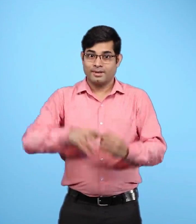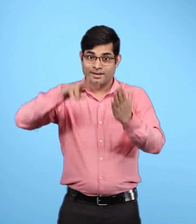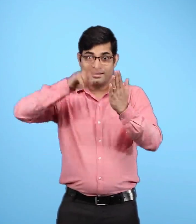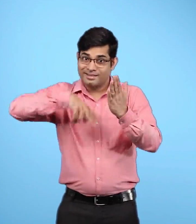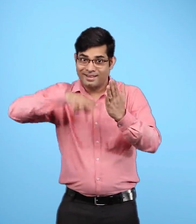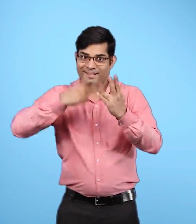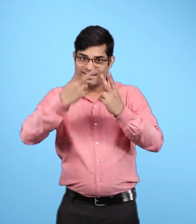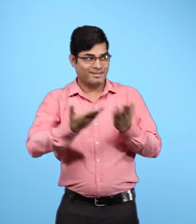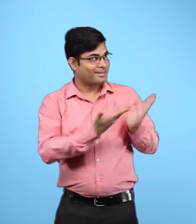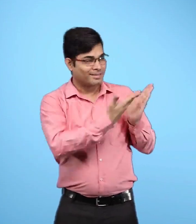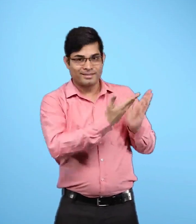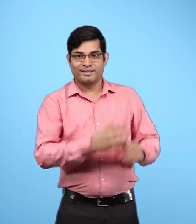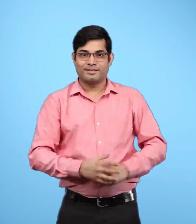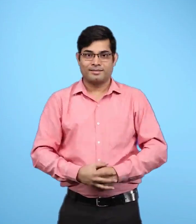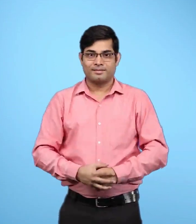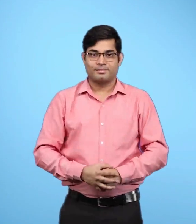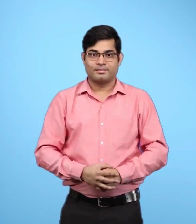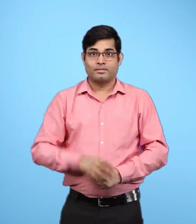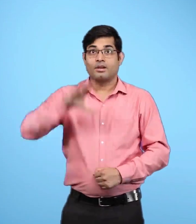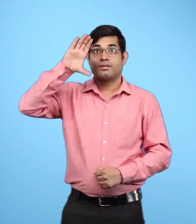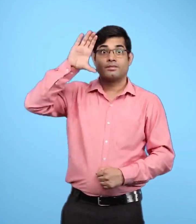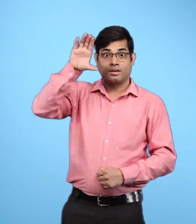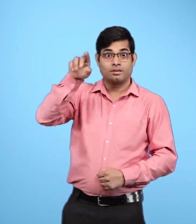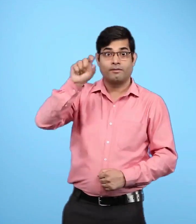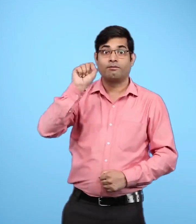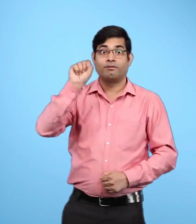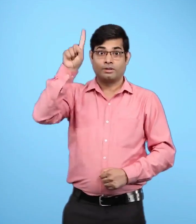Let's start reading this page. Part 1.